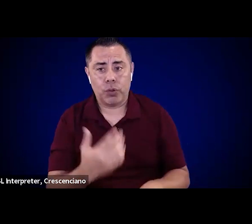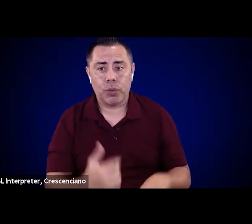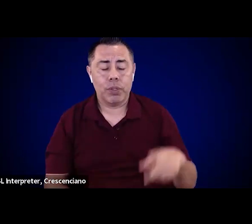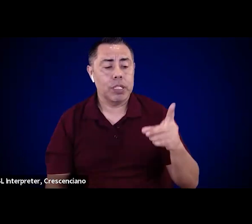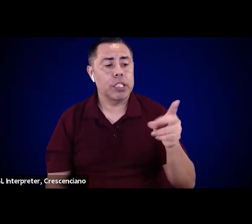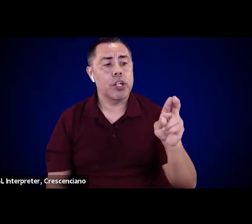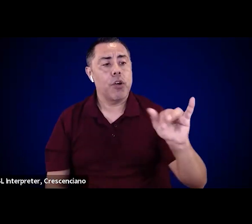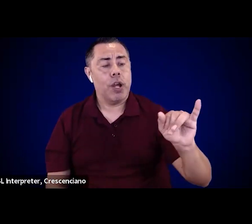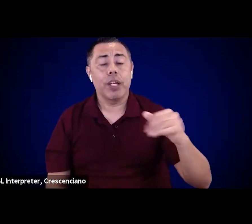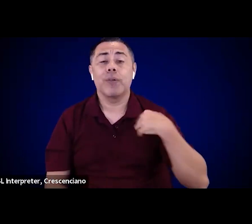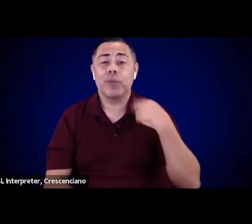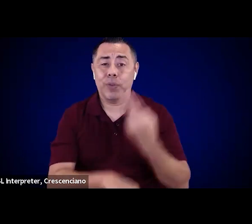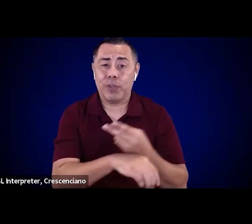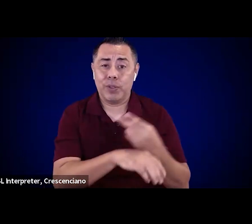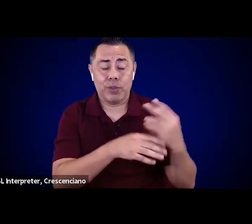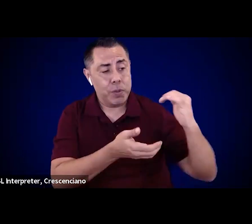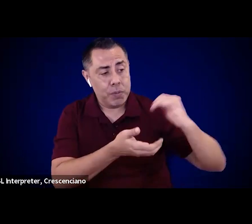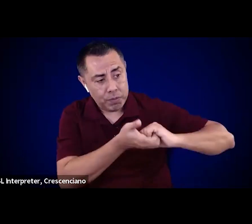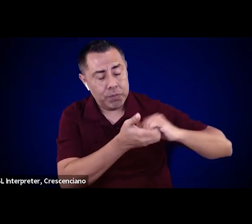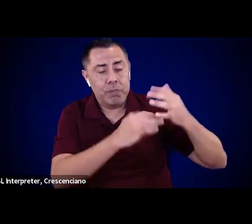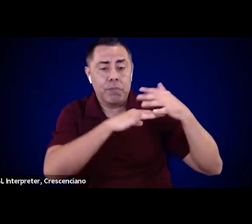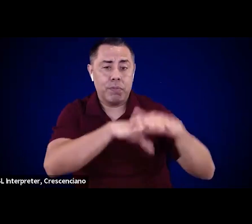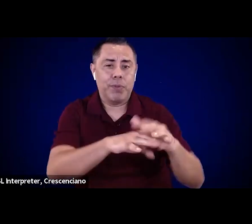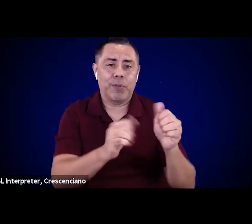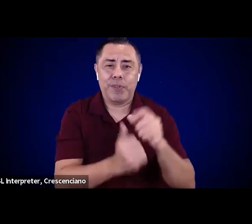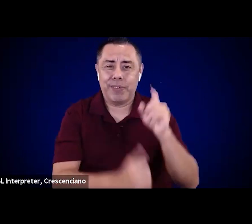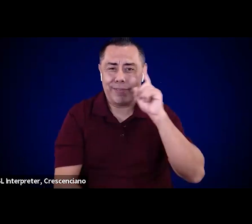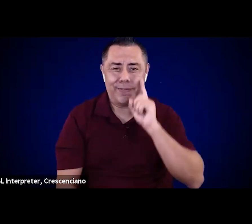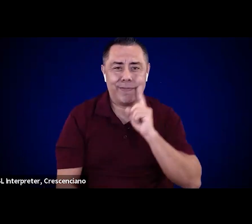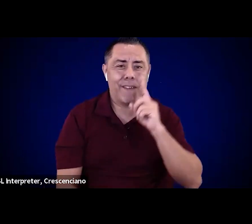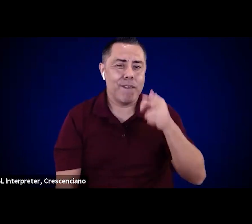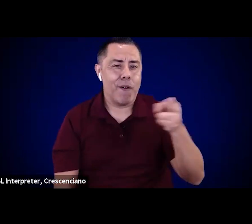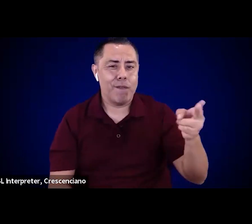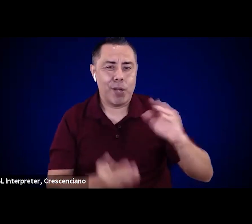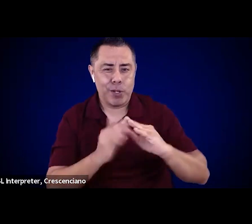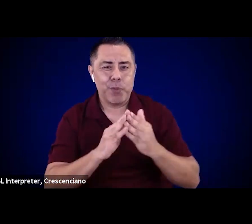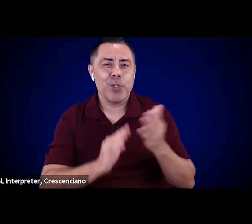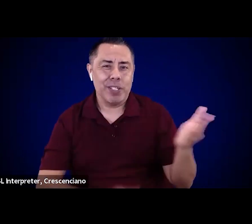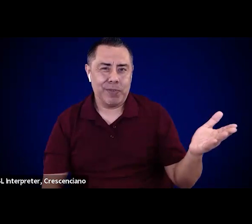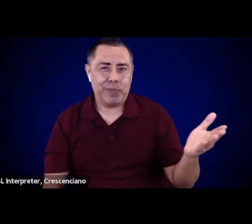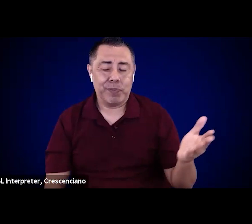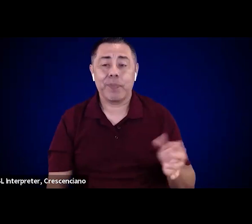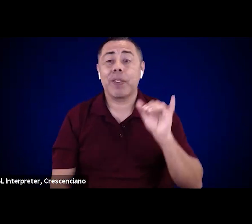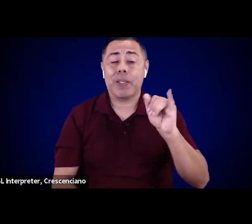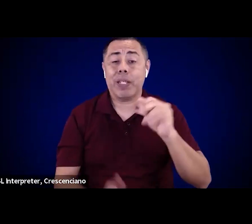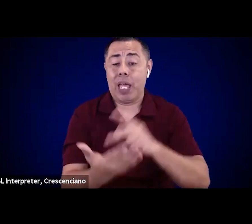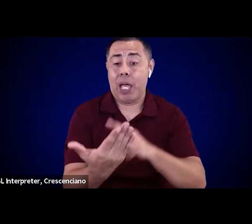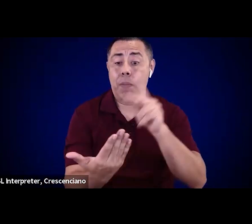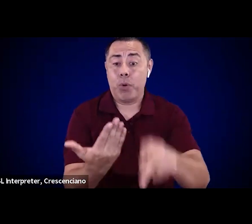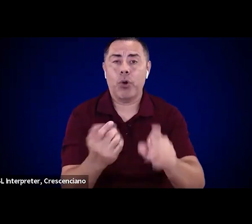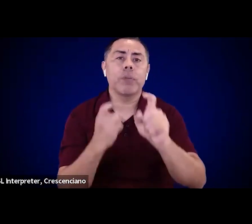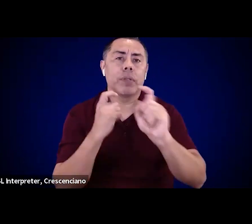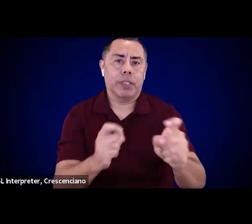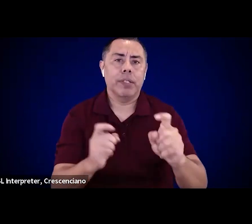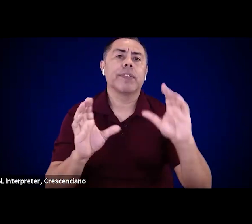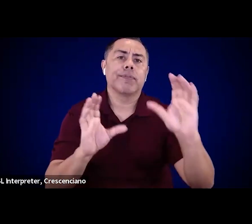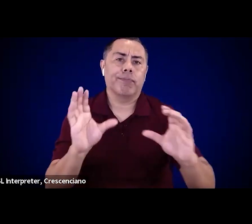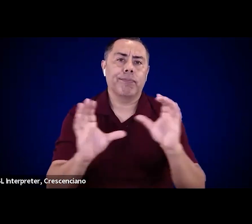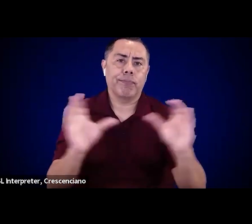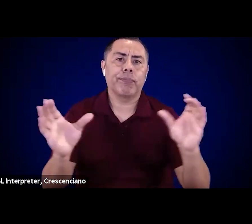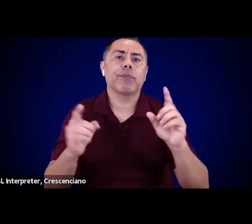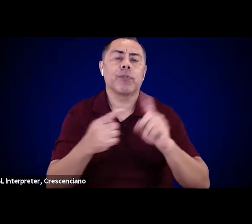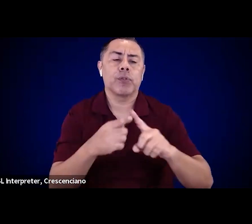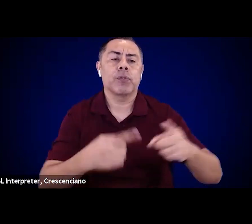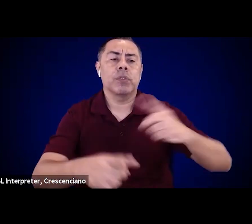deaf and hard of hearing community. This program credentials American Sign Language interpreters to